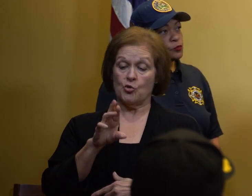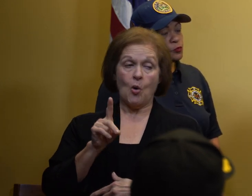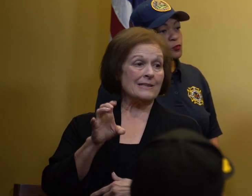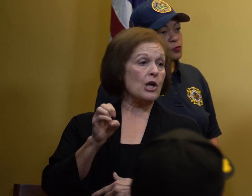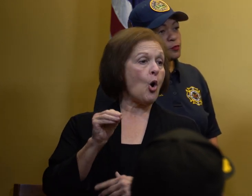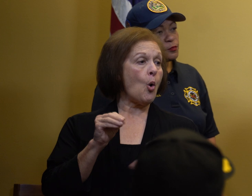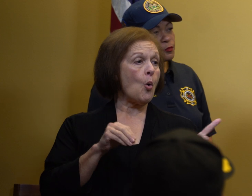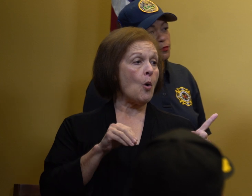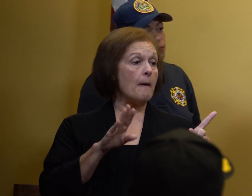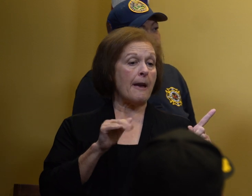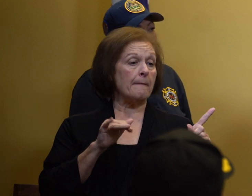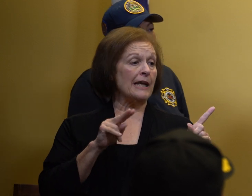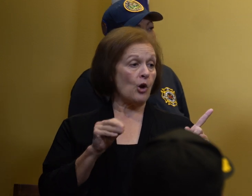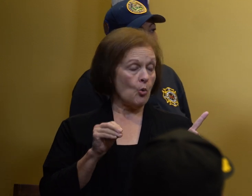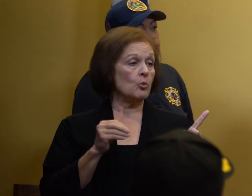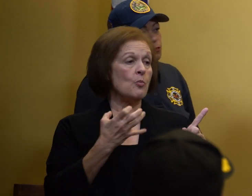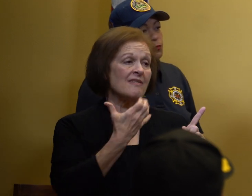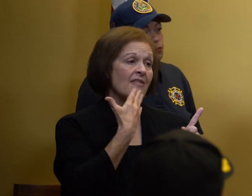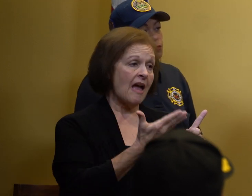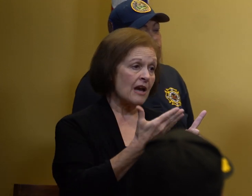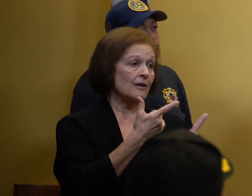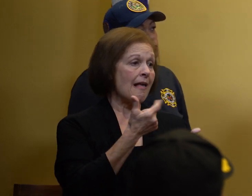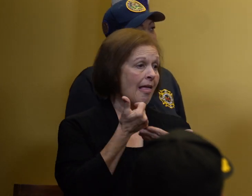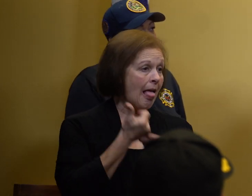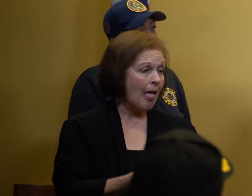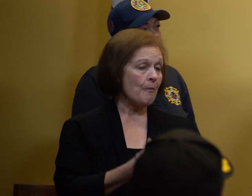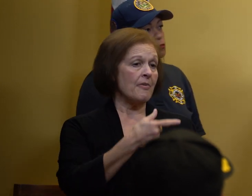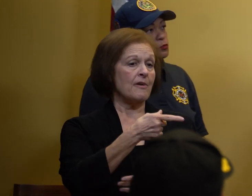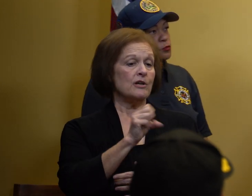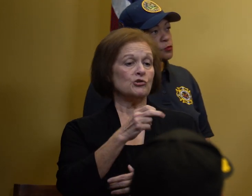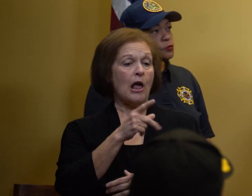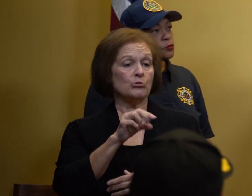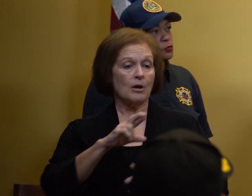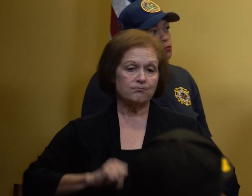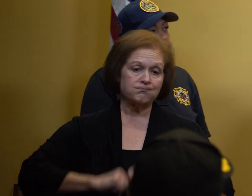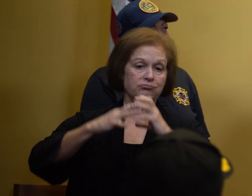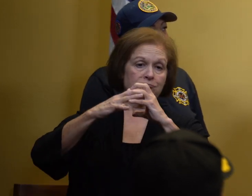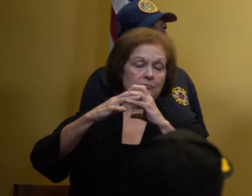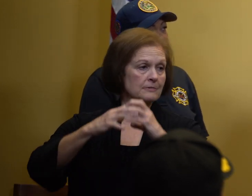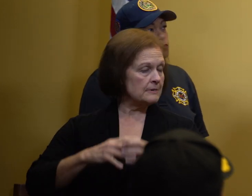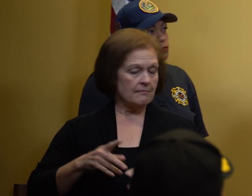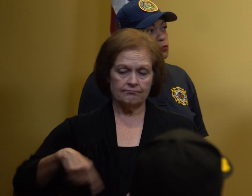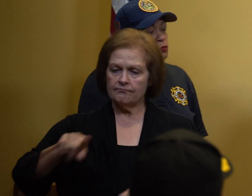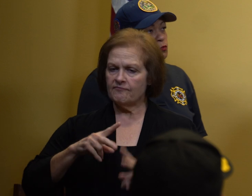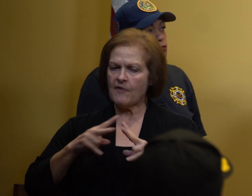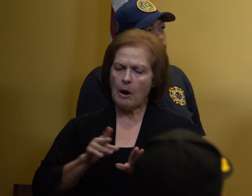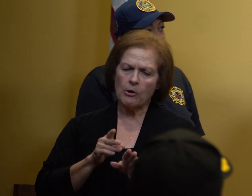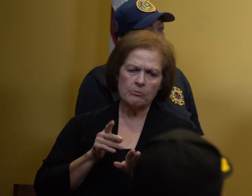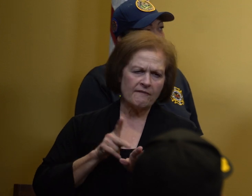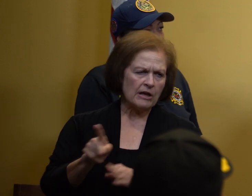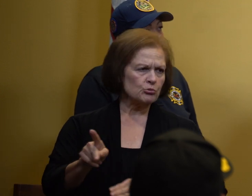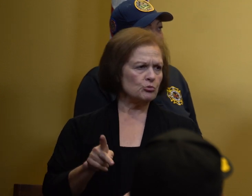CEO Larry Barabino, thank you so much for helping us stand up that shelter so quickly. Staff have been nothing but professional, helping